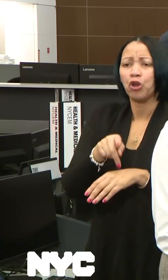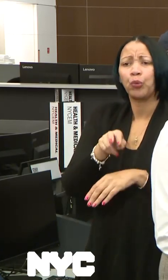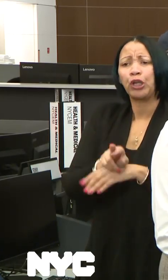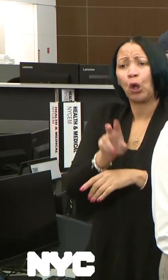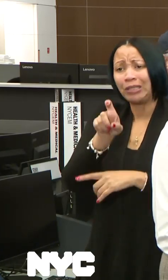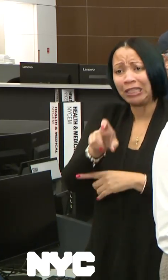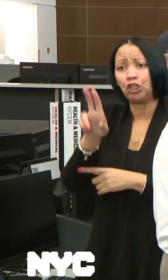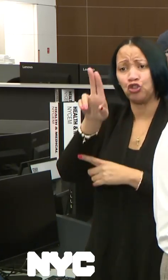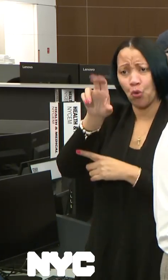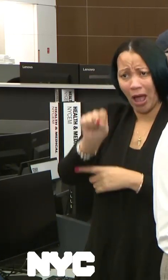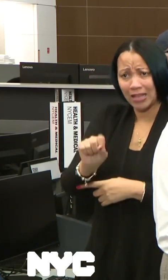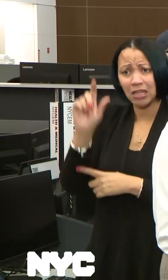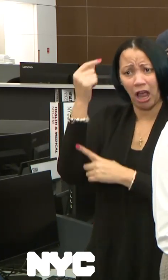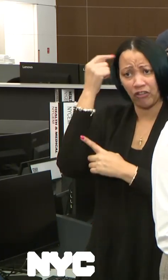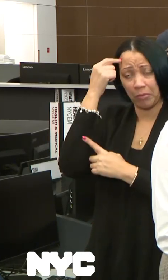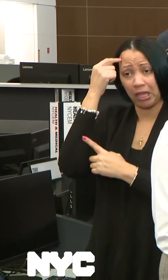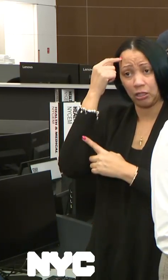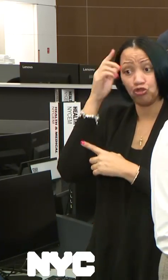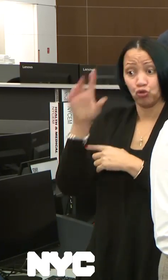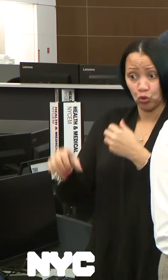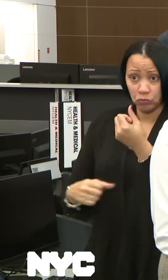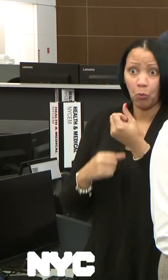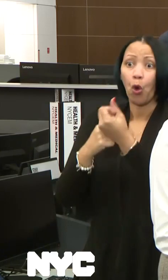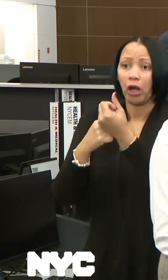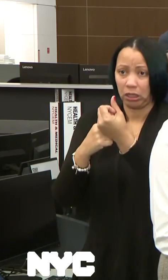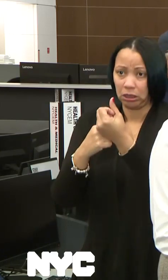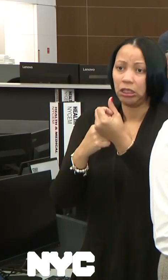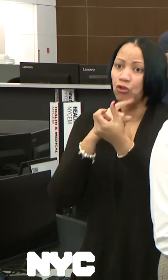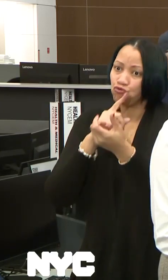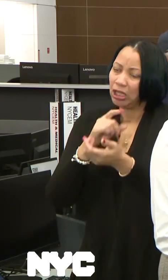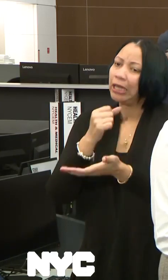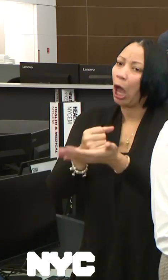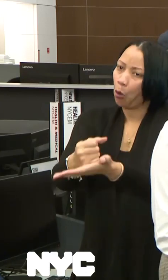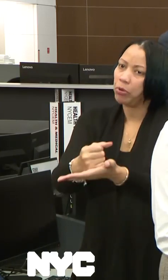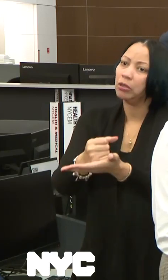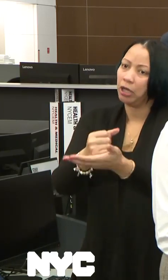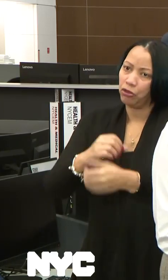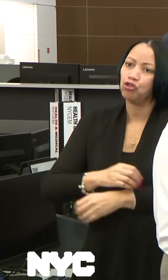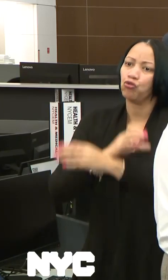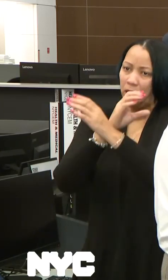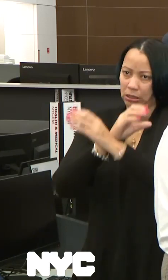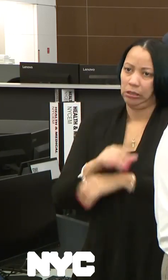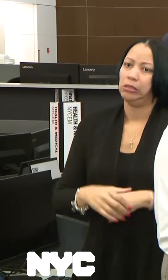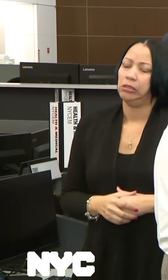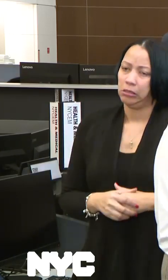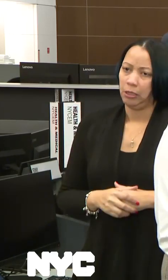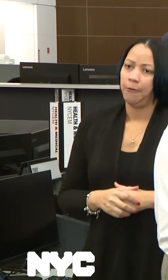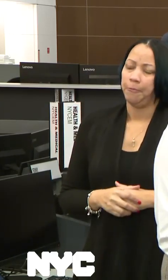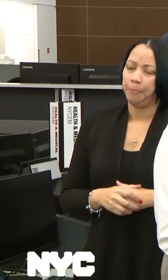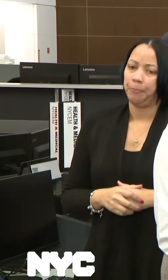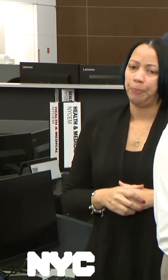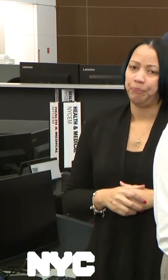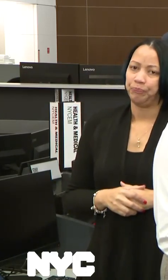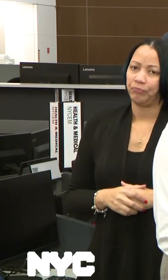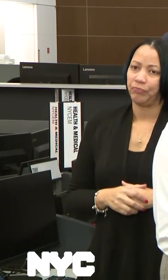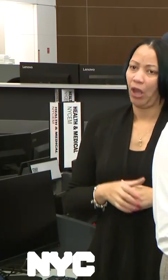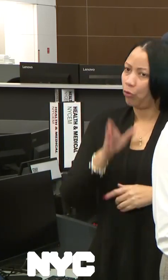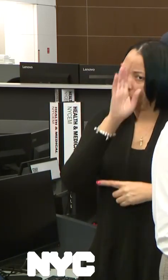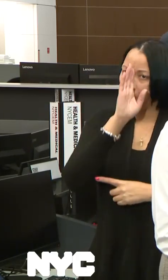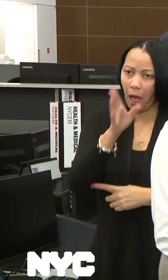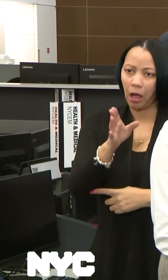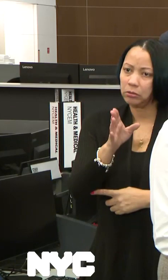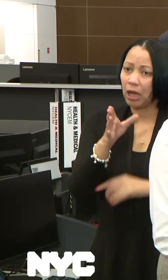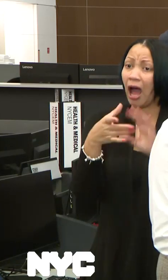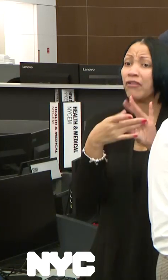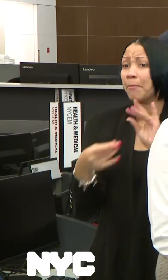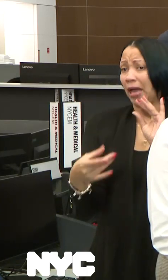U.S. government to step up and really help in this moment of crisis. And I want to be blunt. I have a message